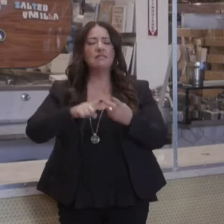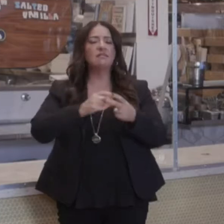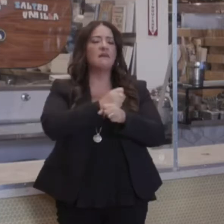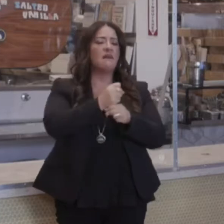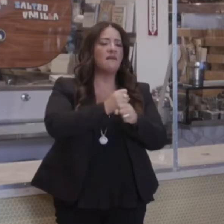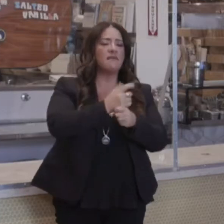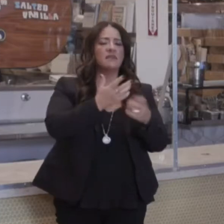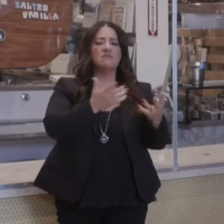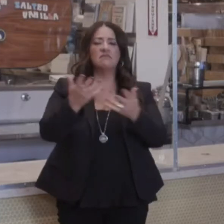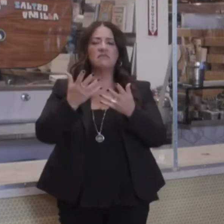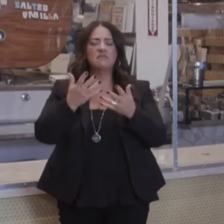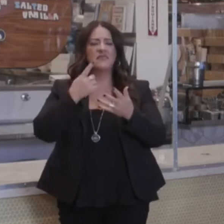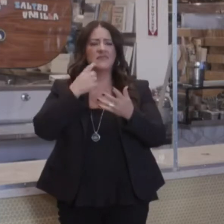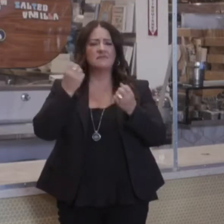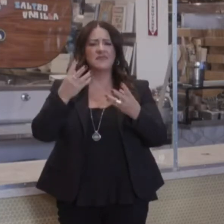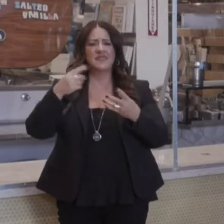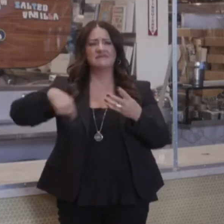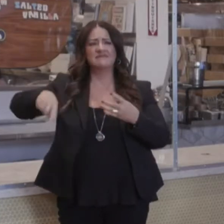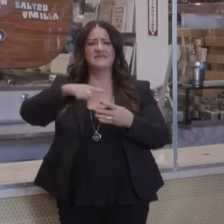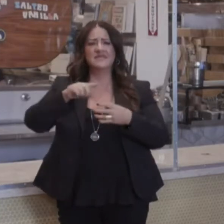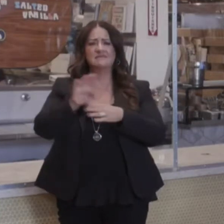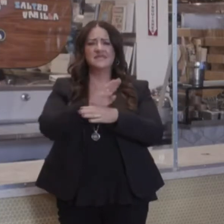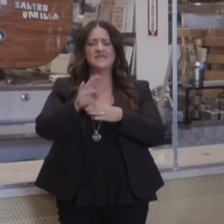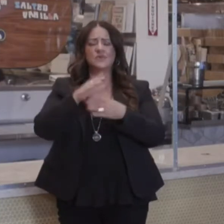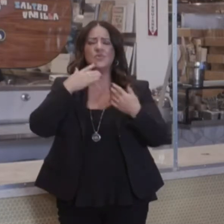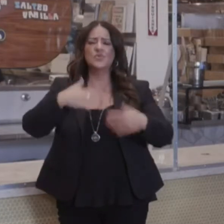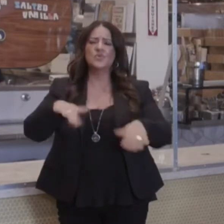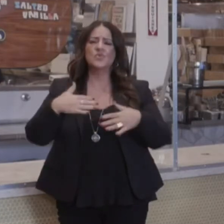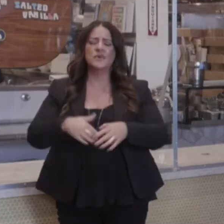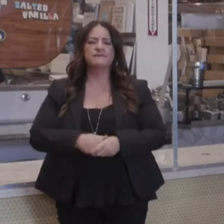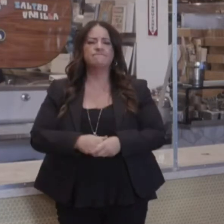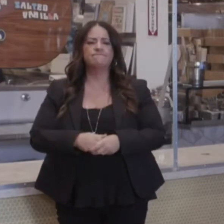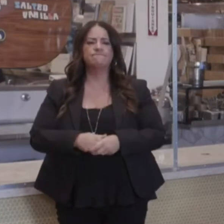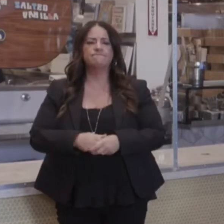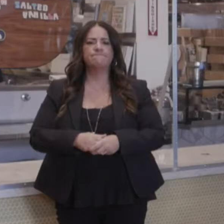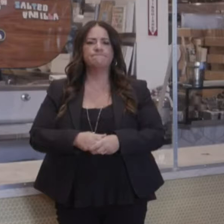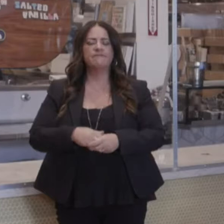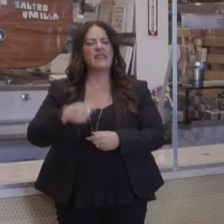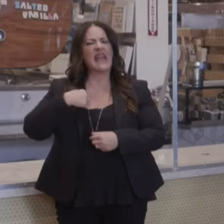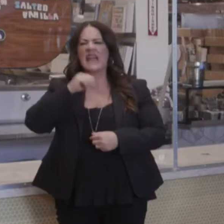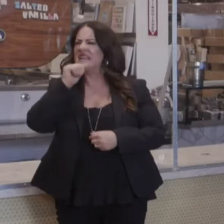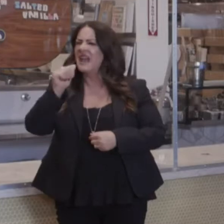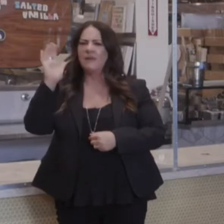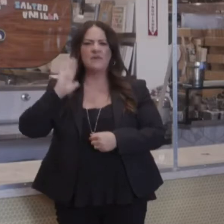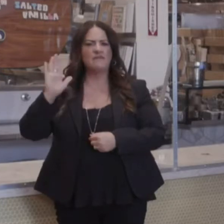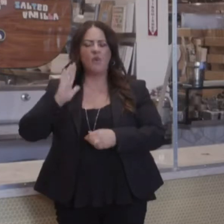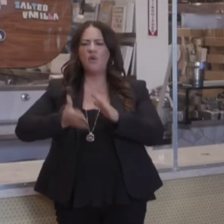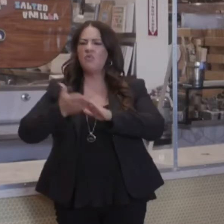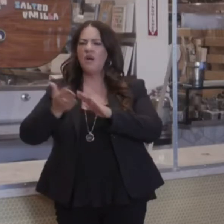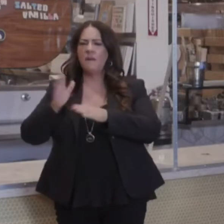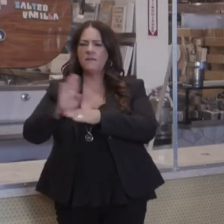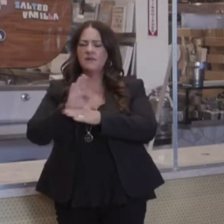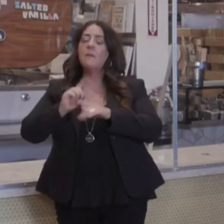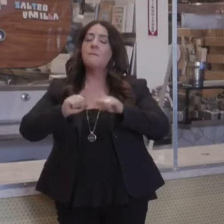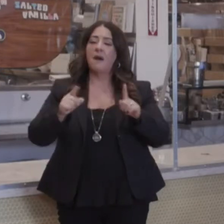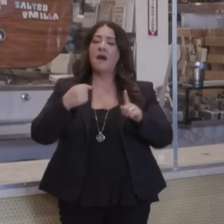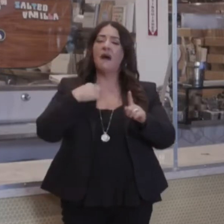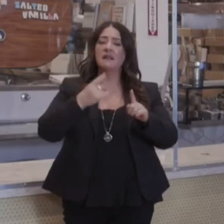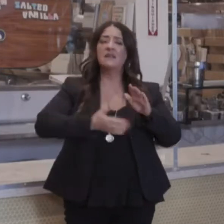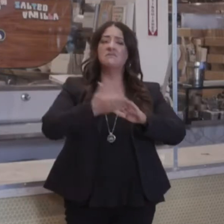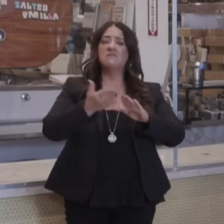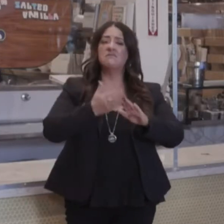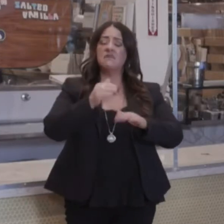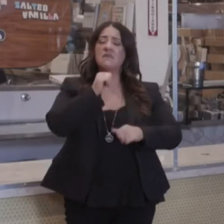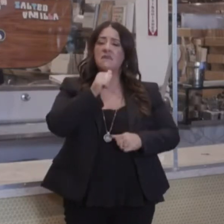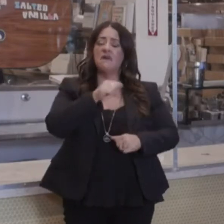businesses has been anything but casual. I have not operated a business, but I did run a nonprofit organization before I ran for